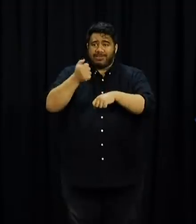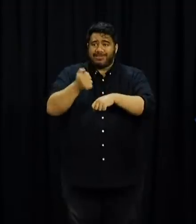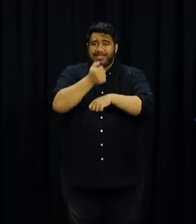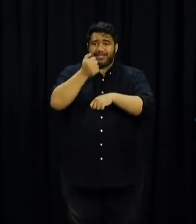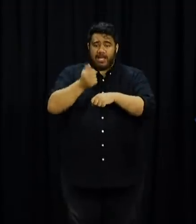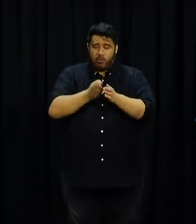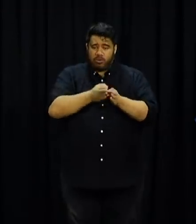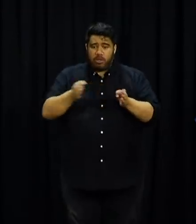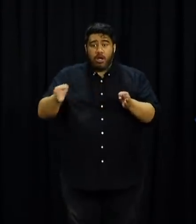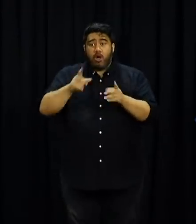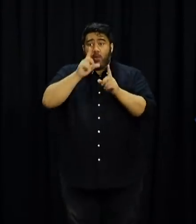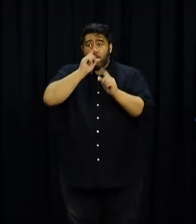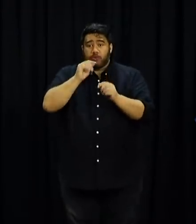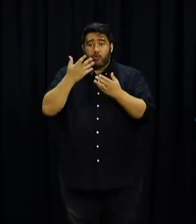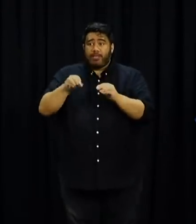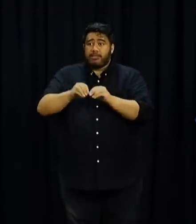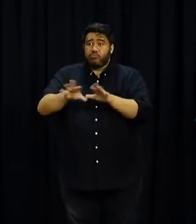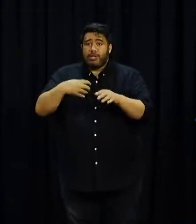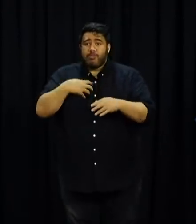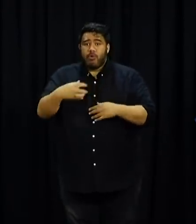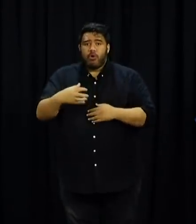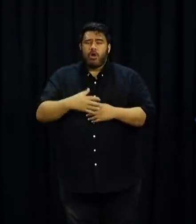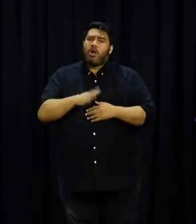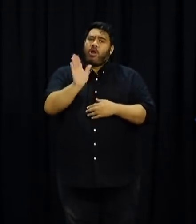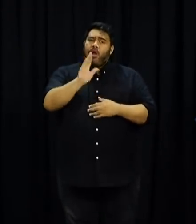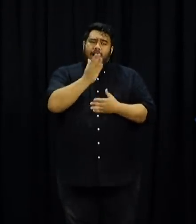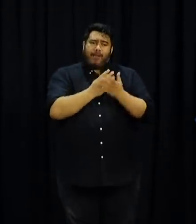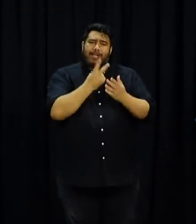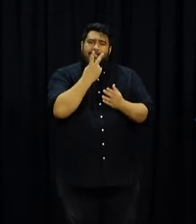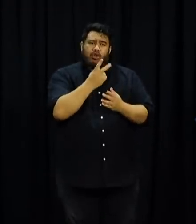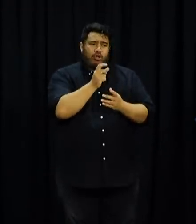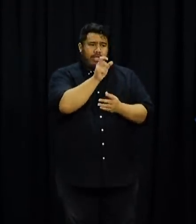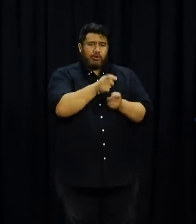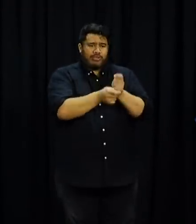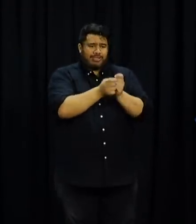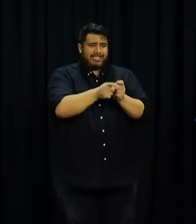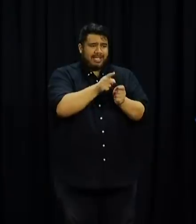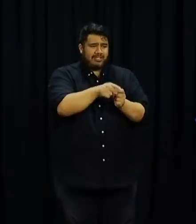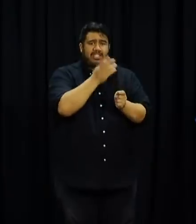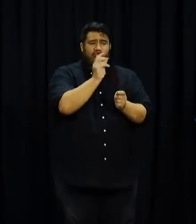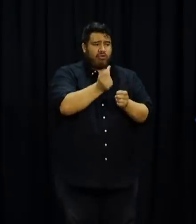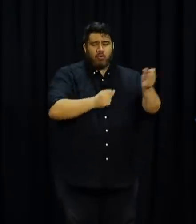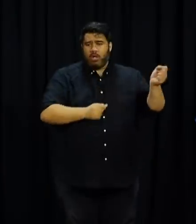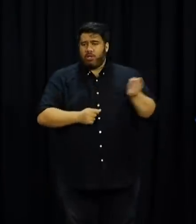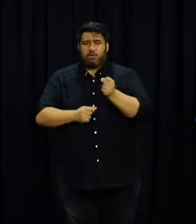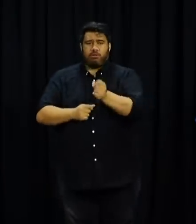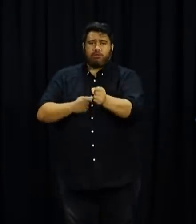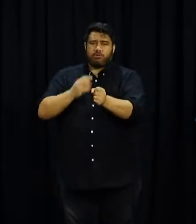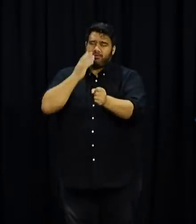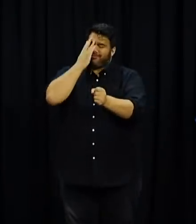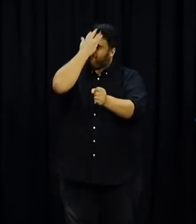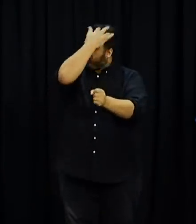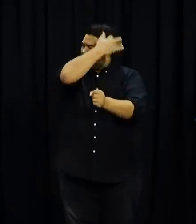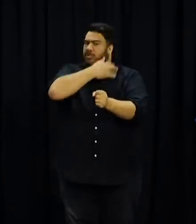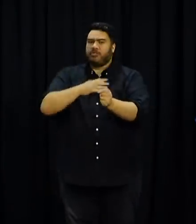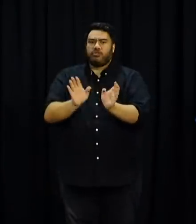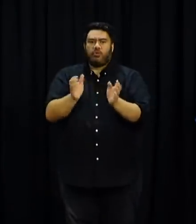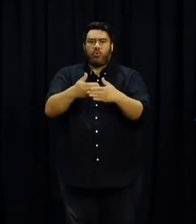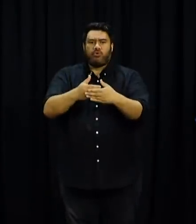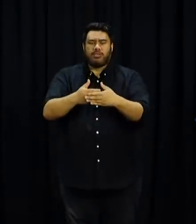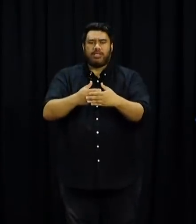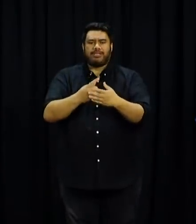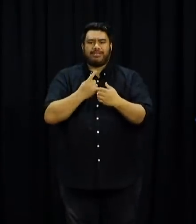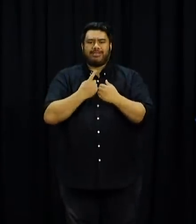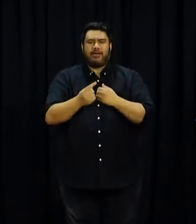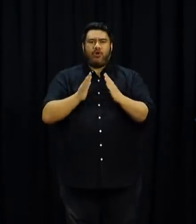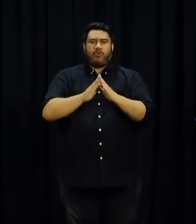tested positive at 2:30, they went into isolation. So the idea that something only happens once we inform the public is incorrect. As